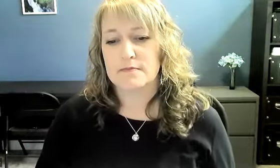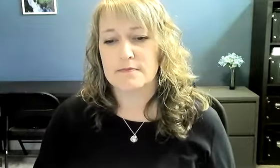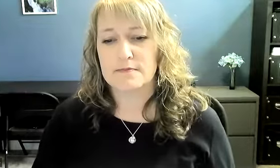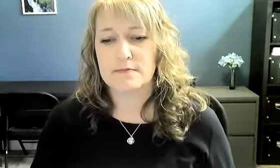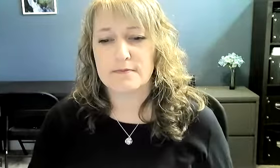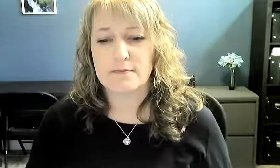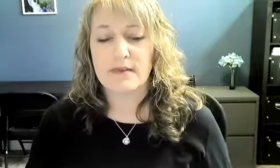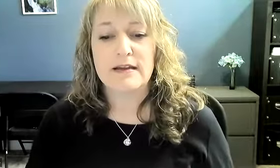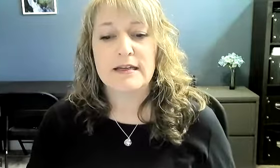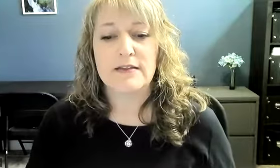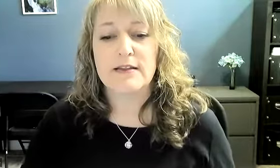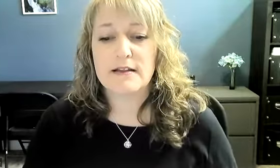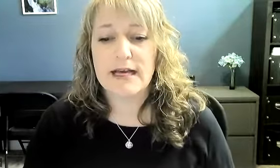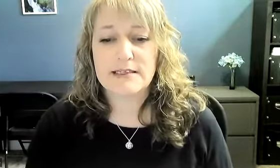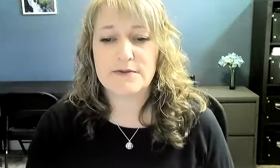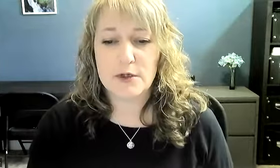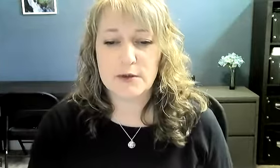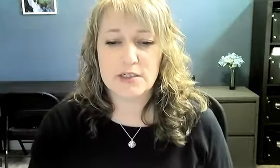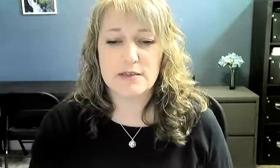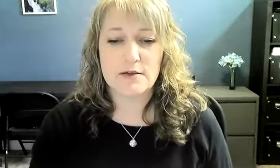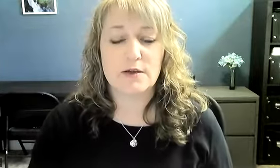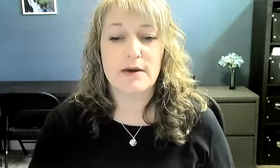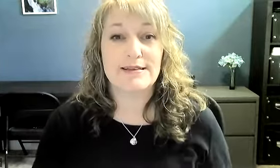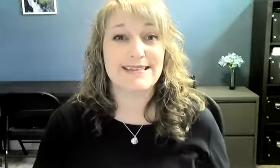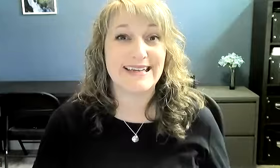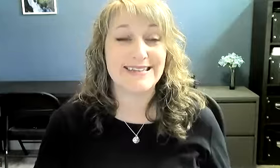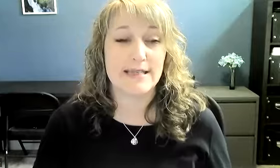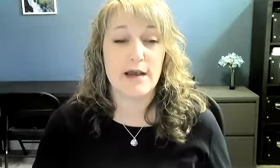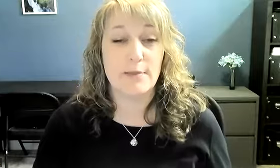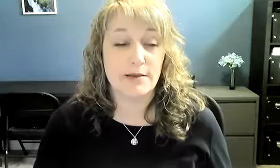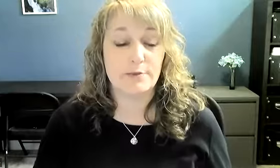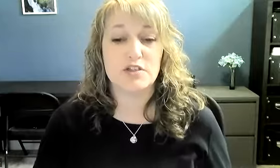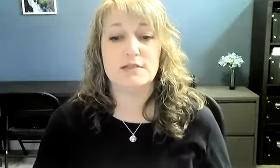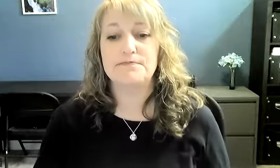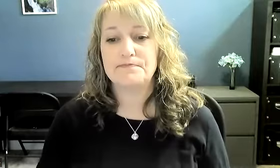The last four questions are about the second slide about languages.